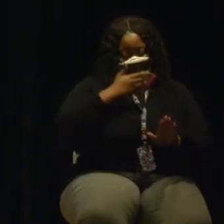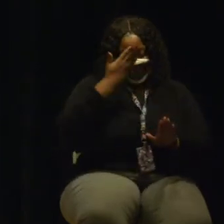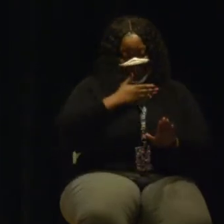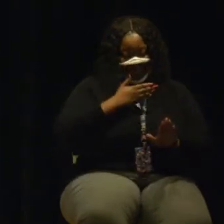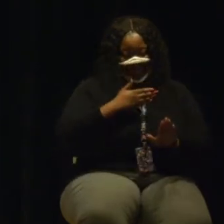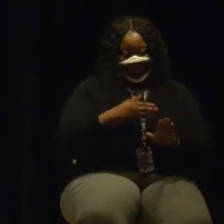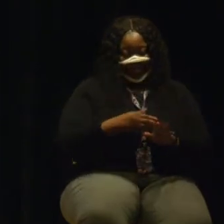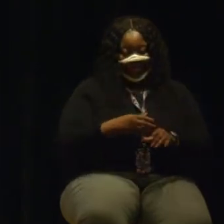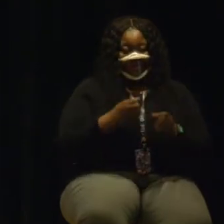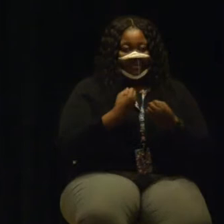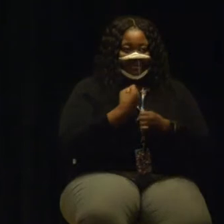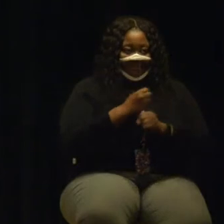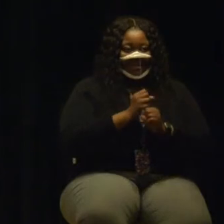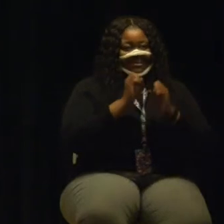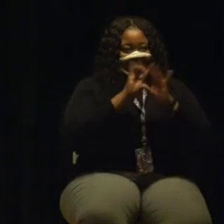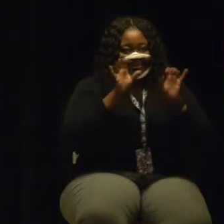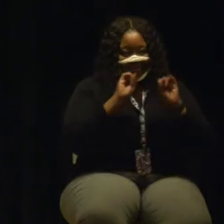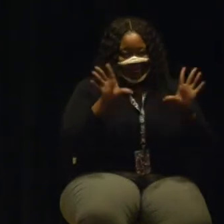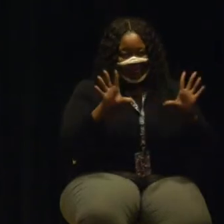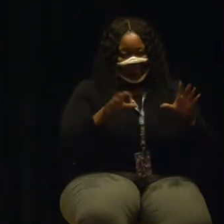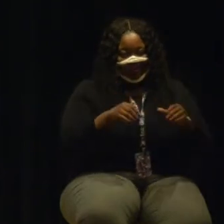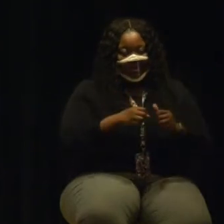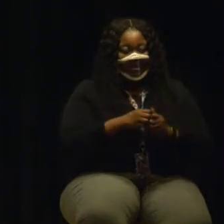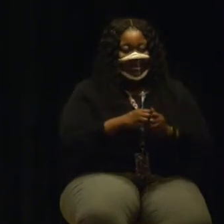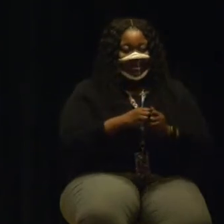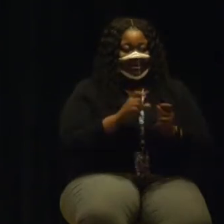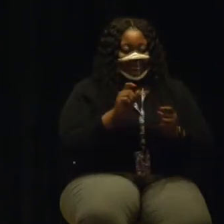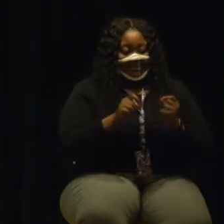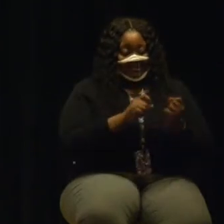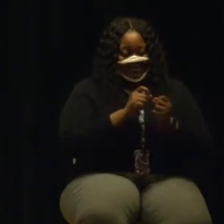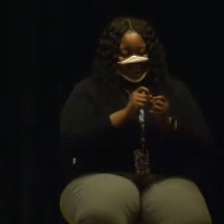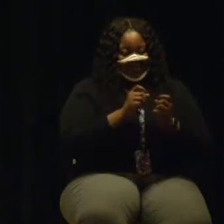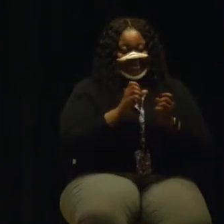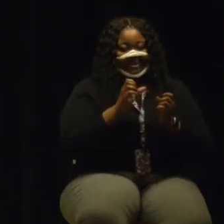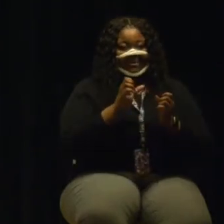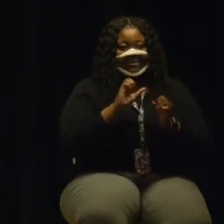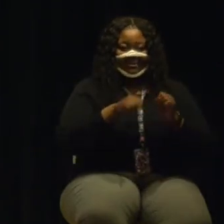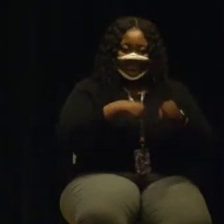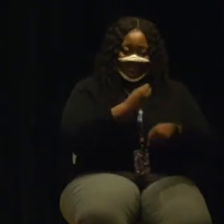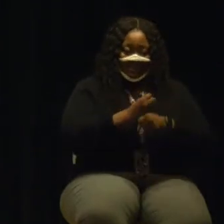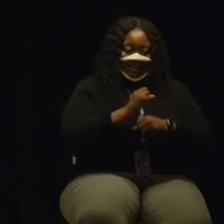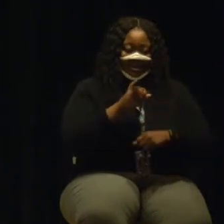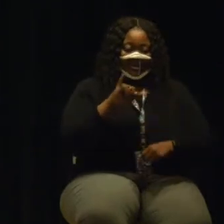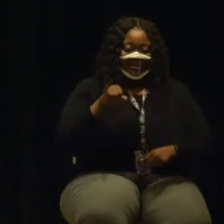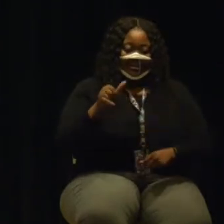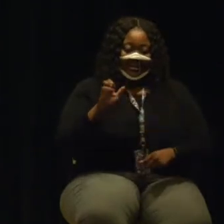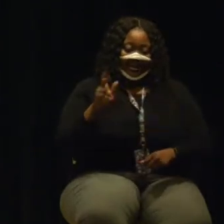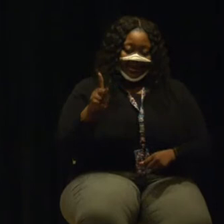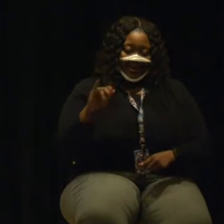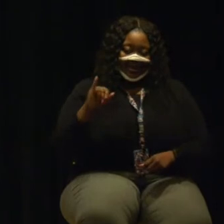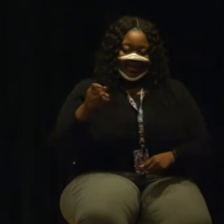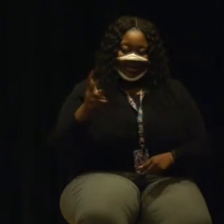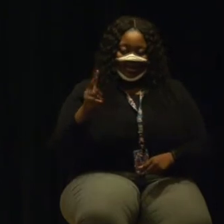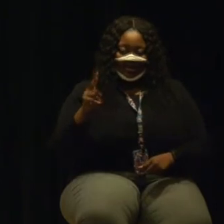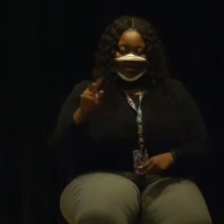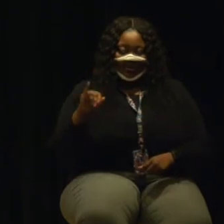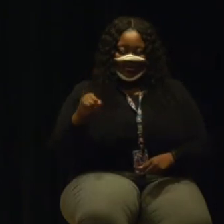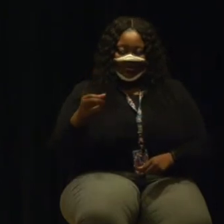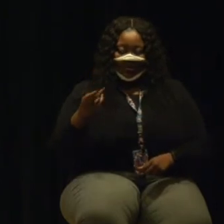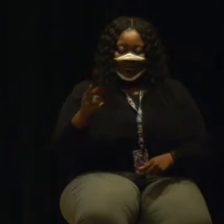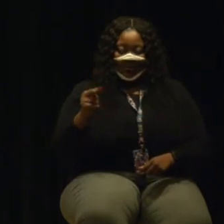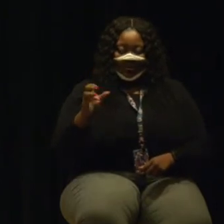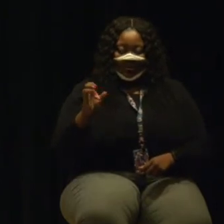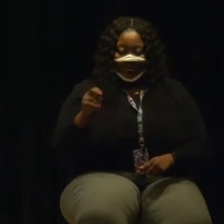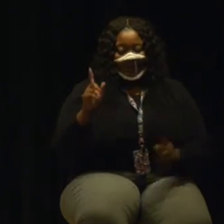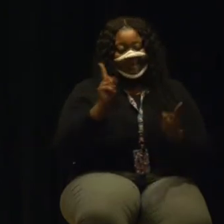changed the year when Jack Johnson met his wife so she could be part of the book more robustly. Because if we'd,